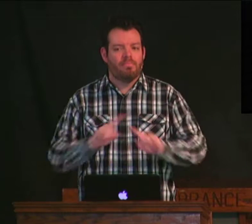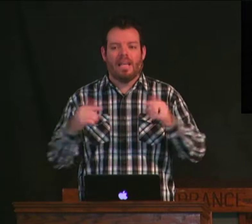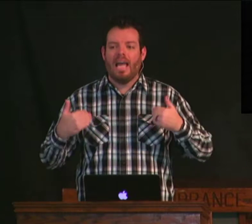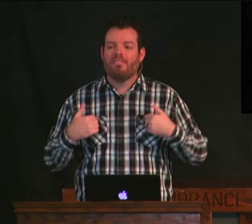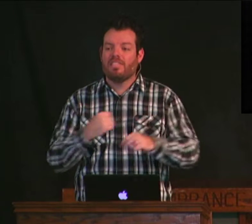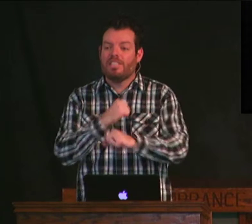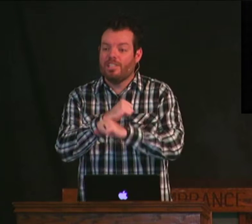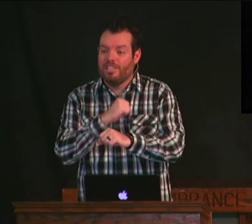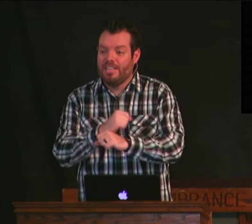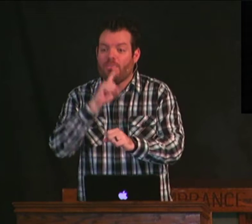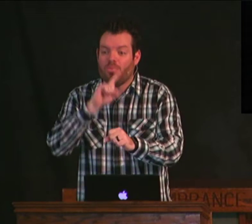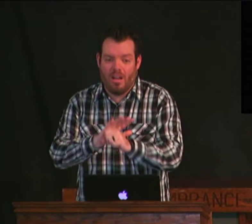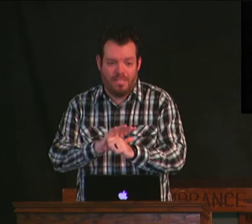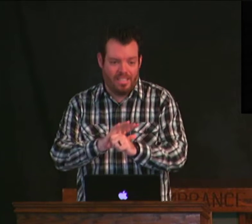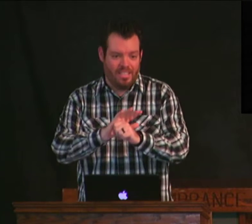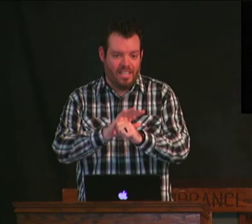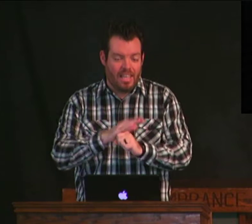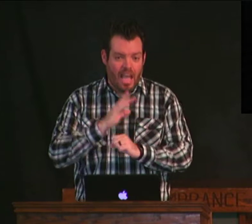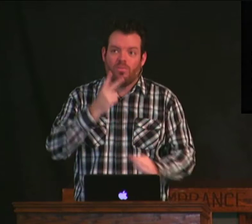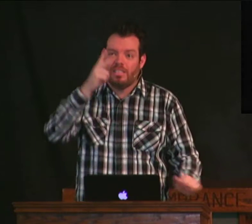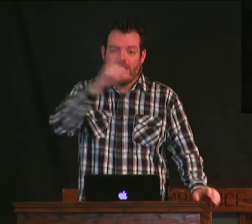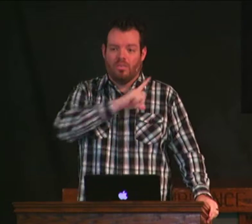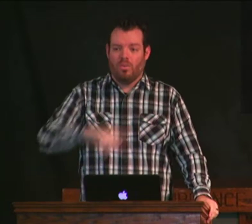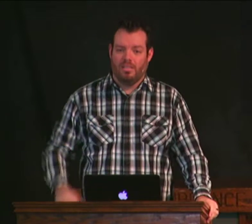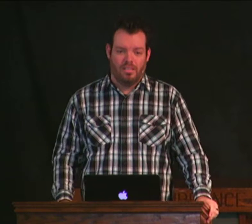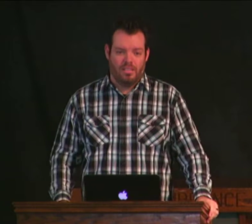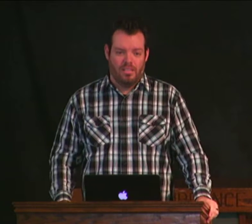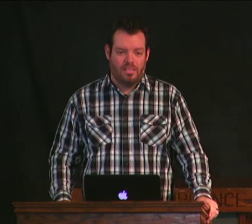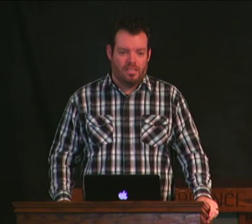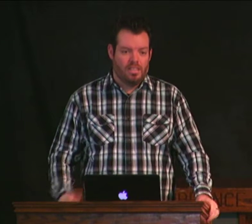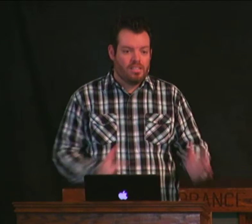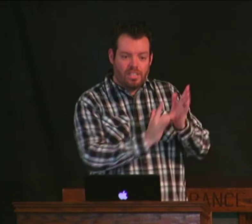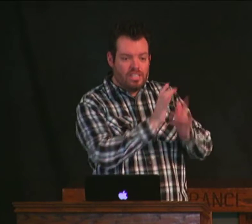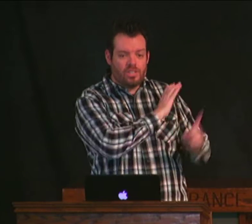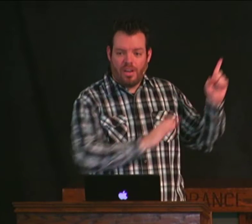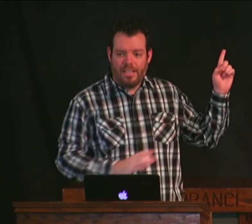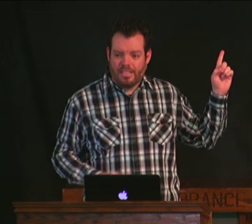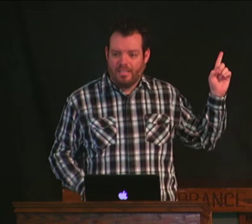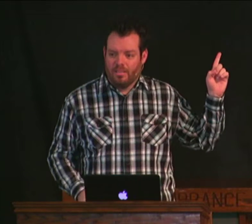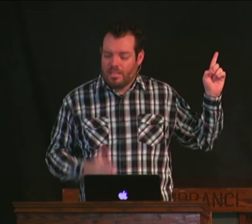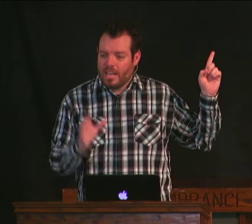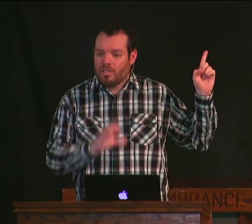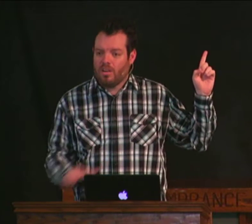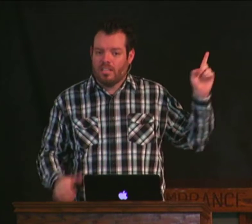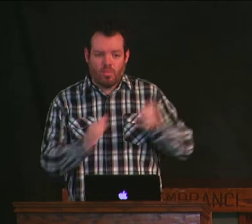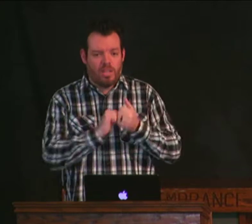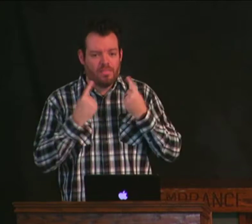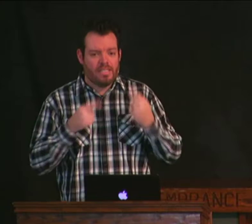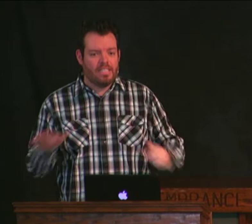But I have the security of the promise that I will see the Lord because of Jesus Christ who died on the cross that washes my sins